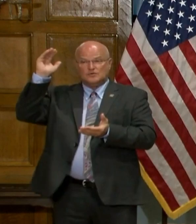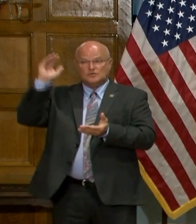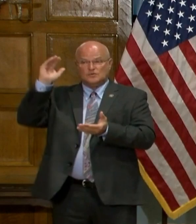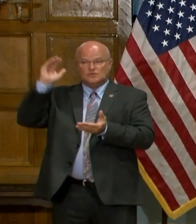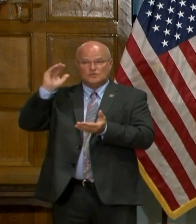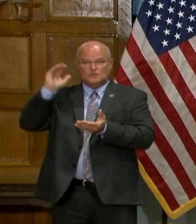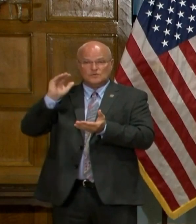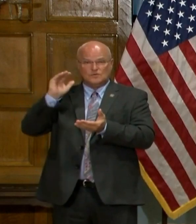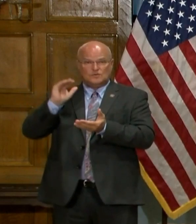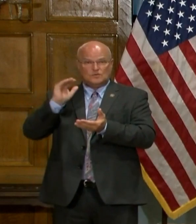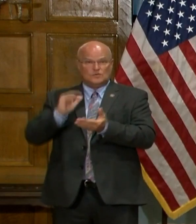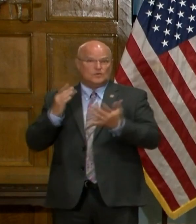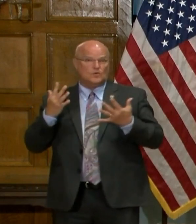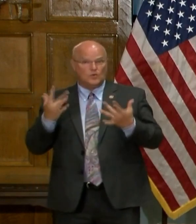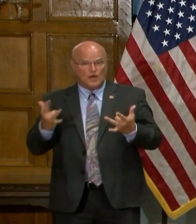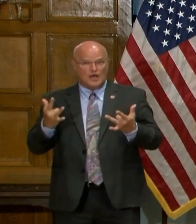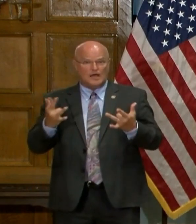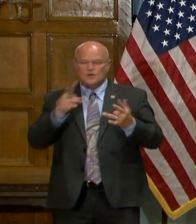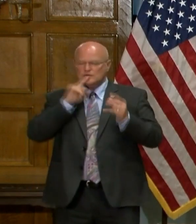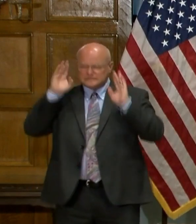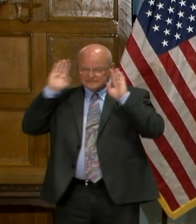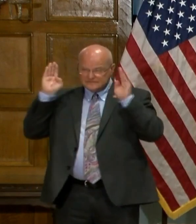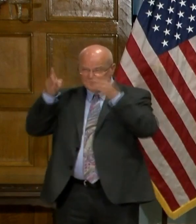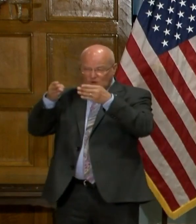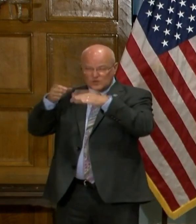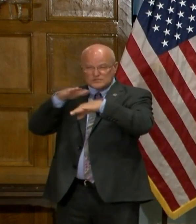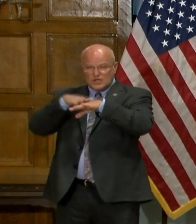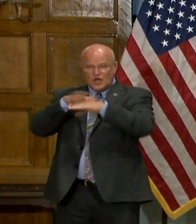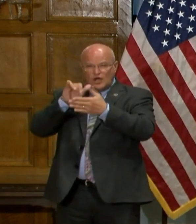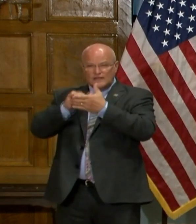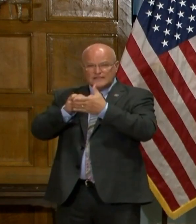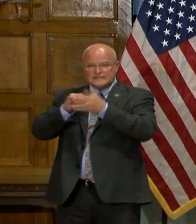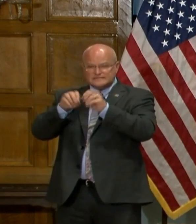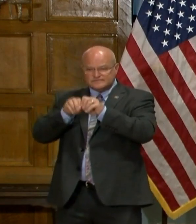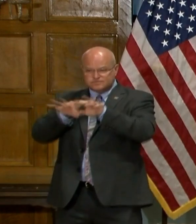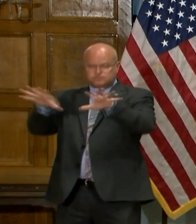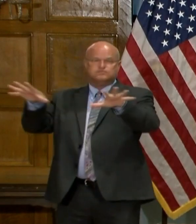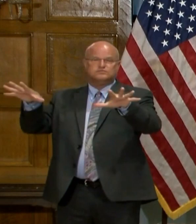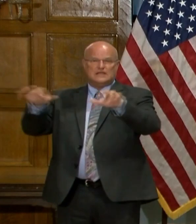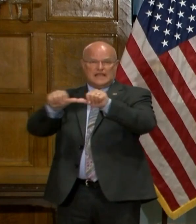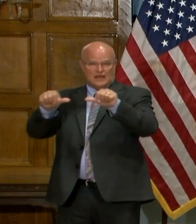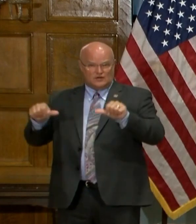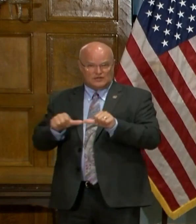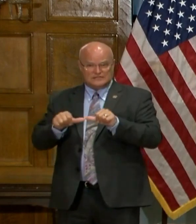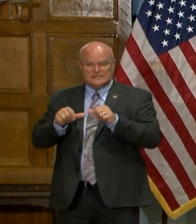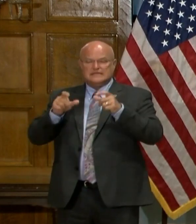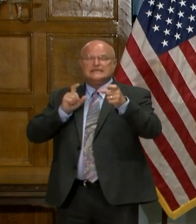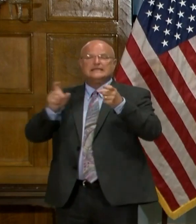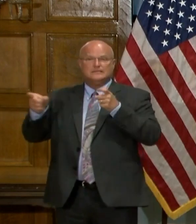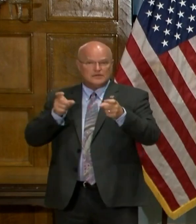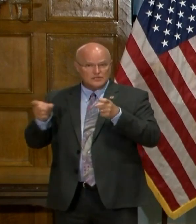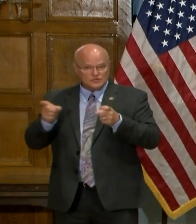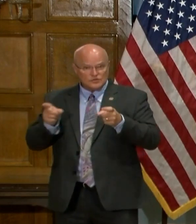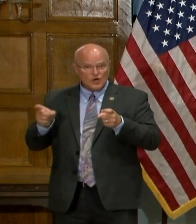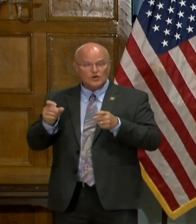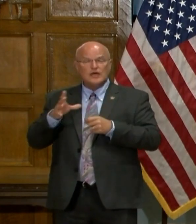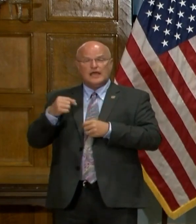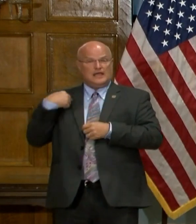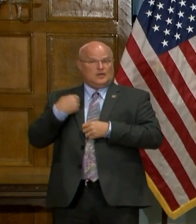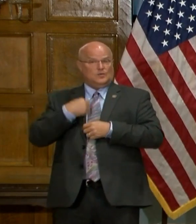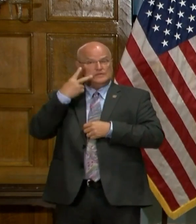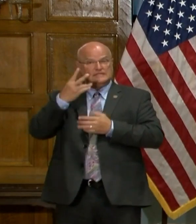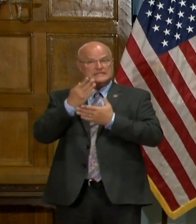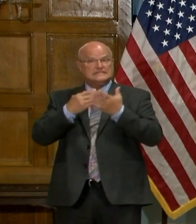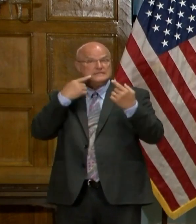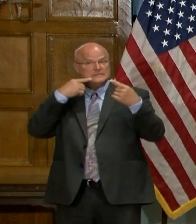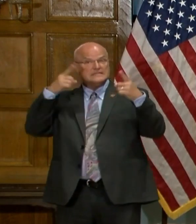number of cases, and it's because we've really focused on these outbreaks, getting them under control, and we're seeing